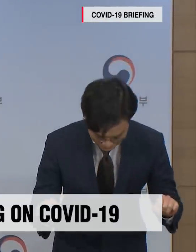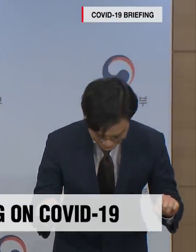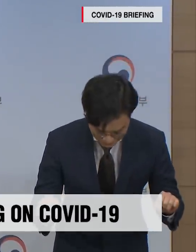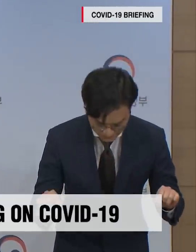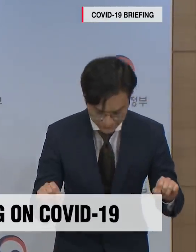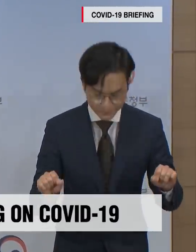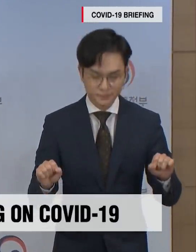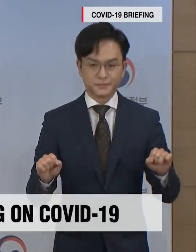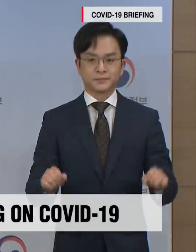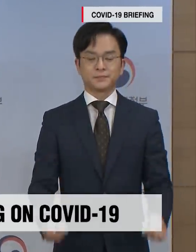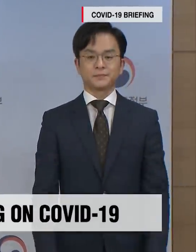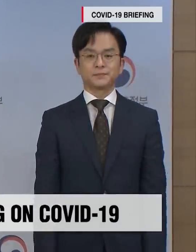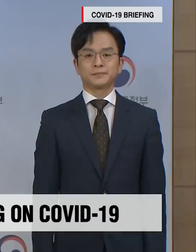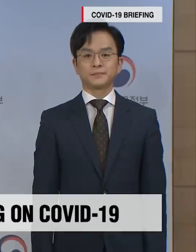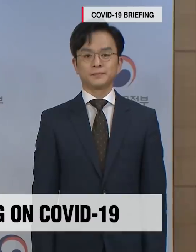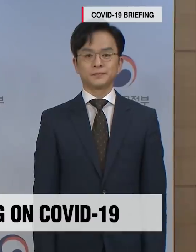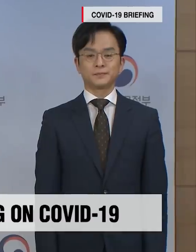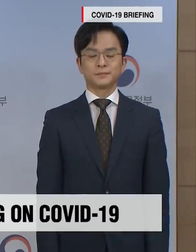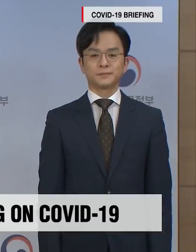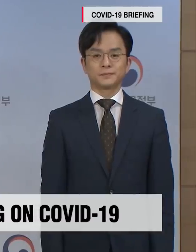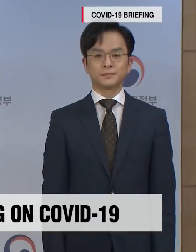will be presenting.